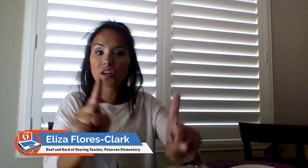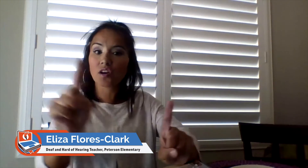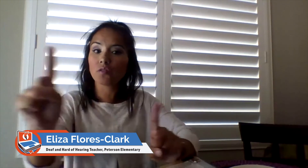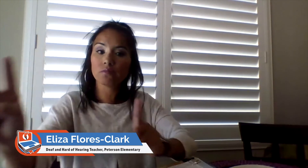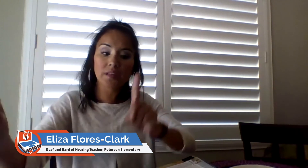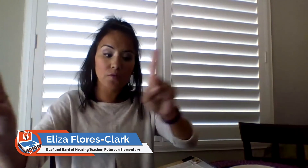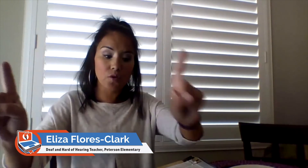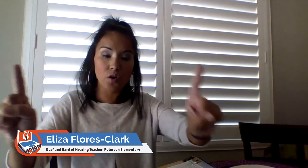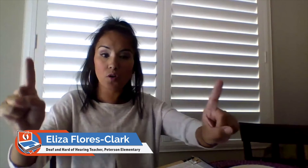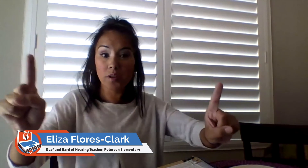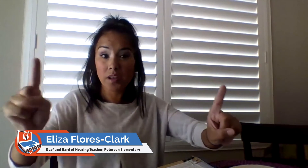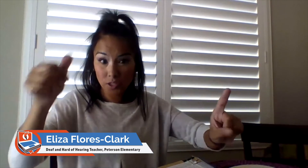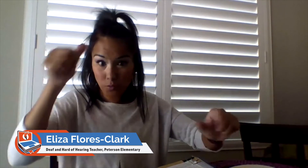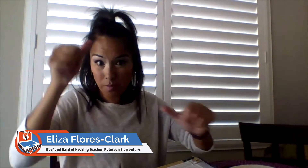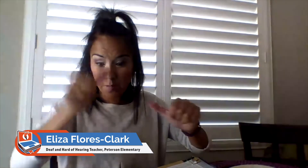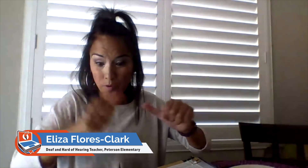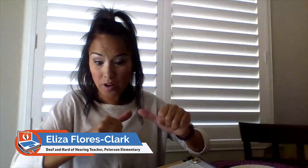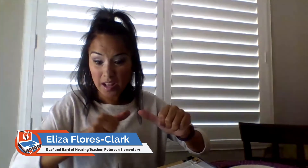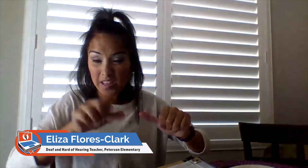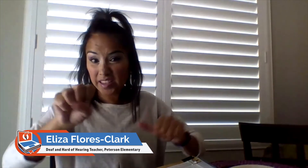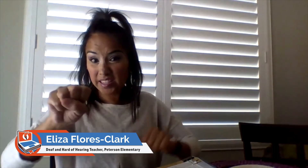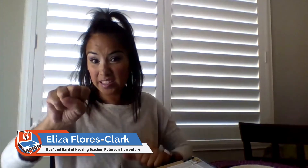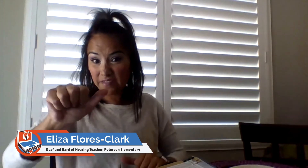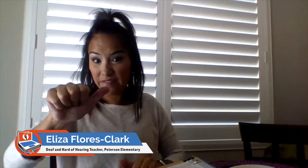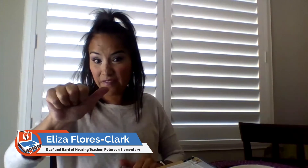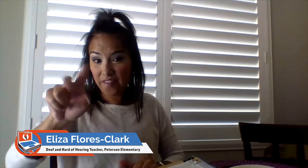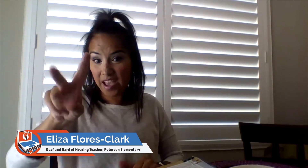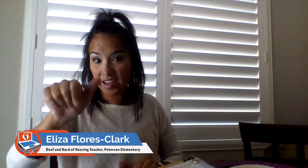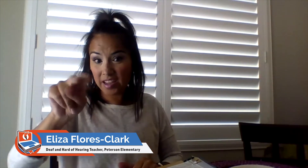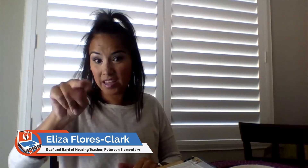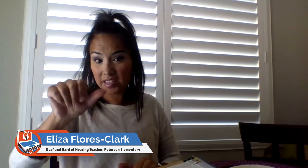Go. They roam. So remember, these